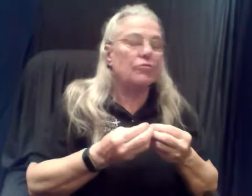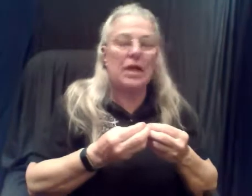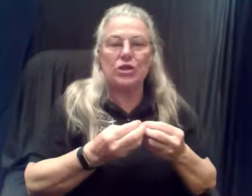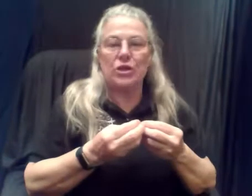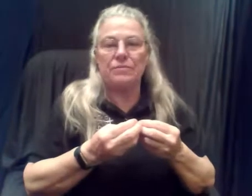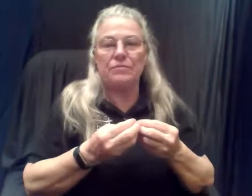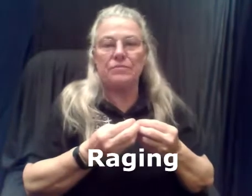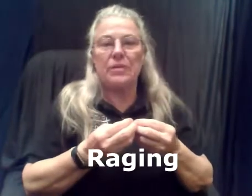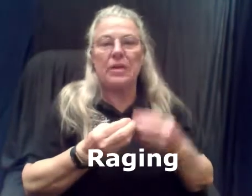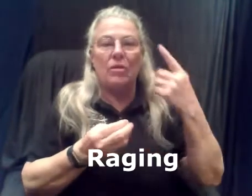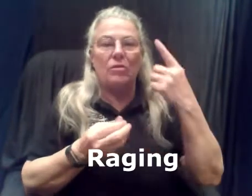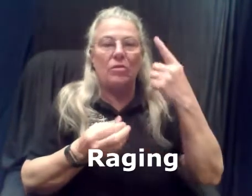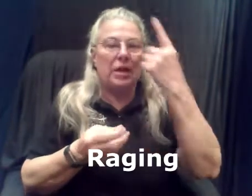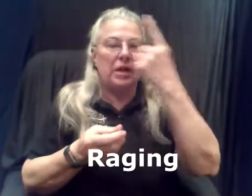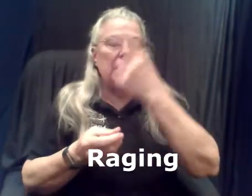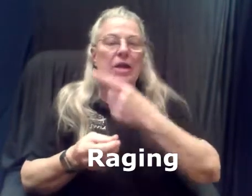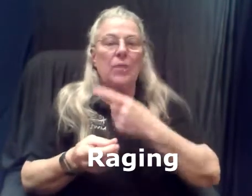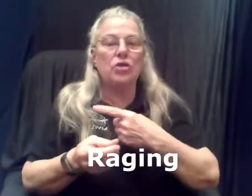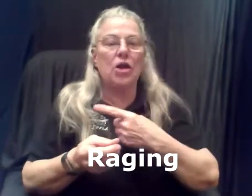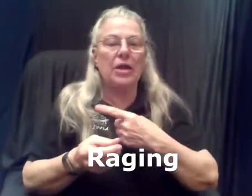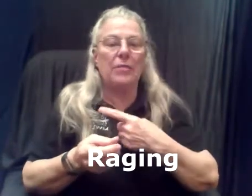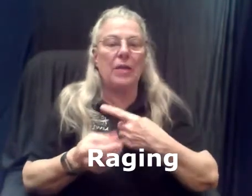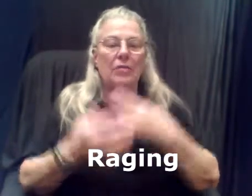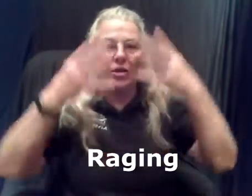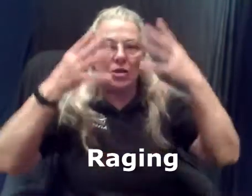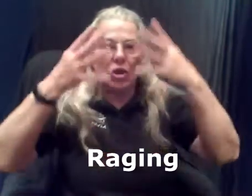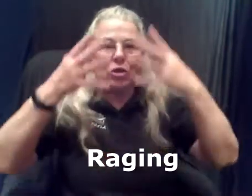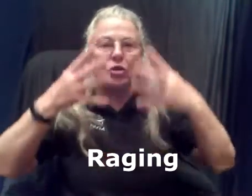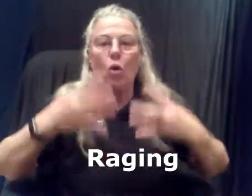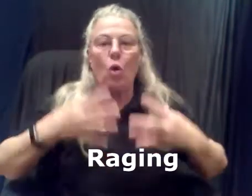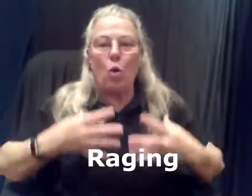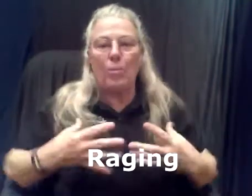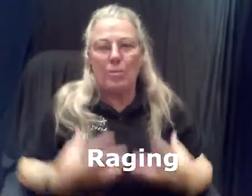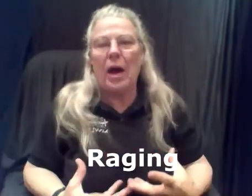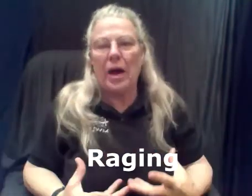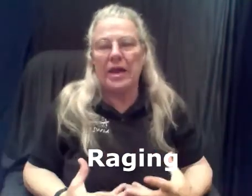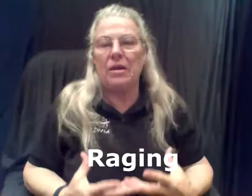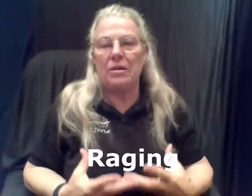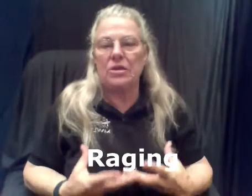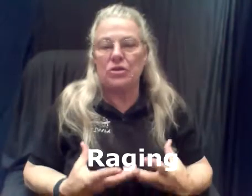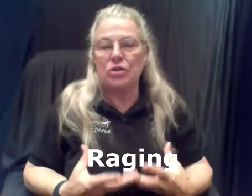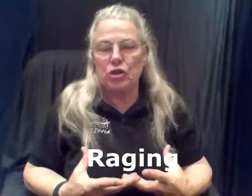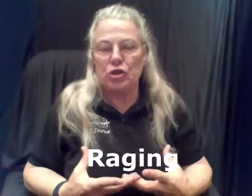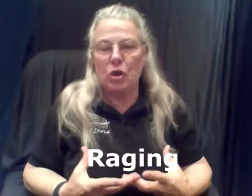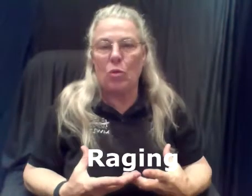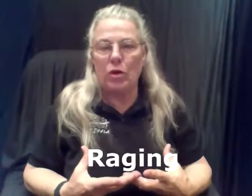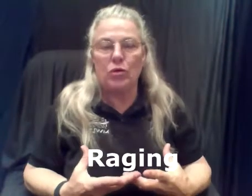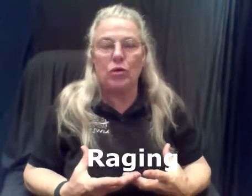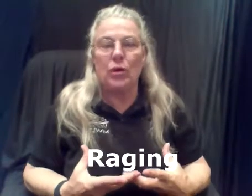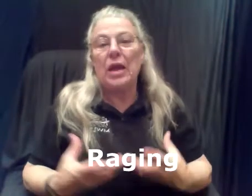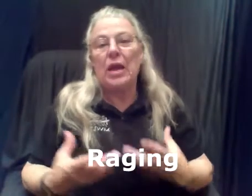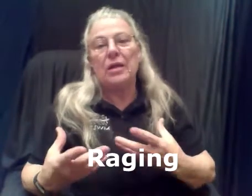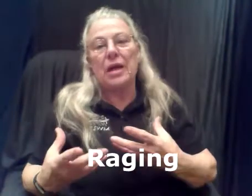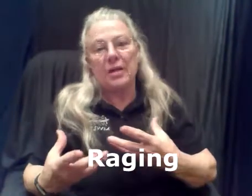Raging. Now, anytime we're talking about that, your whole body needs to show what you're doing. Now, in